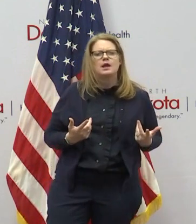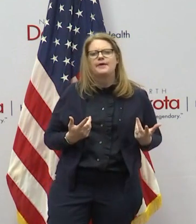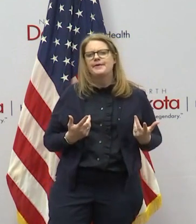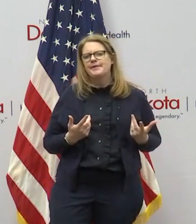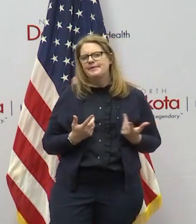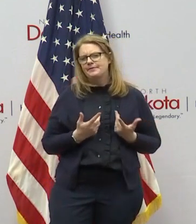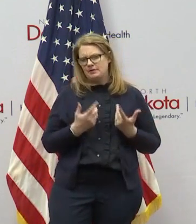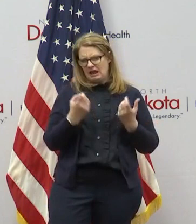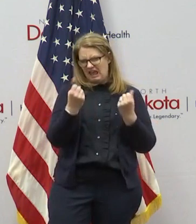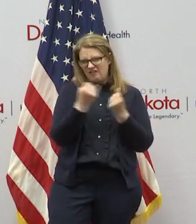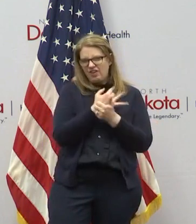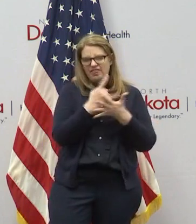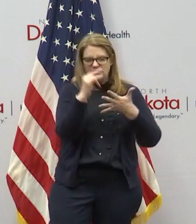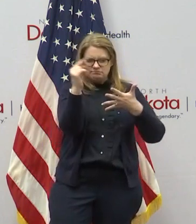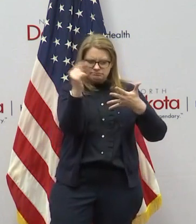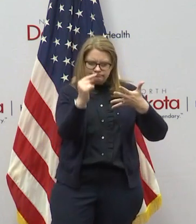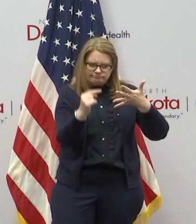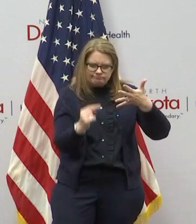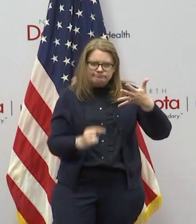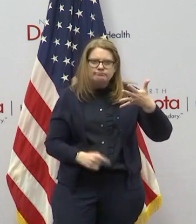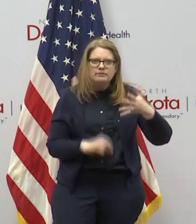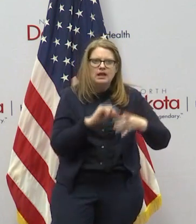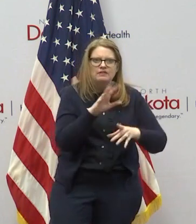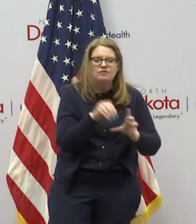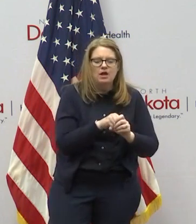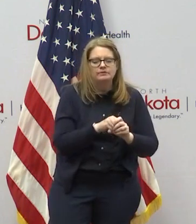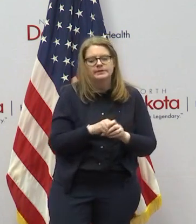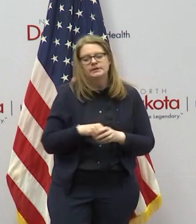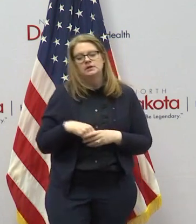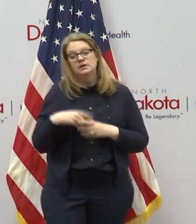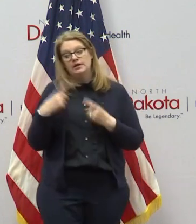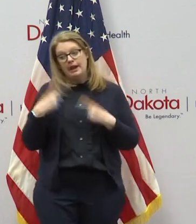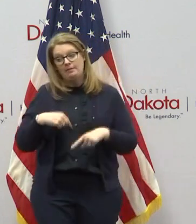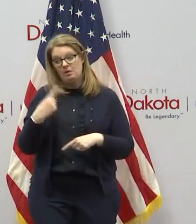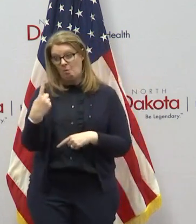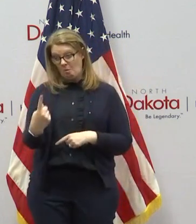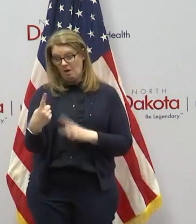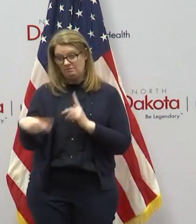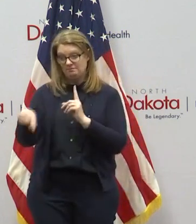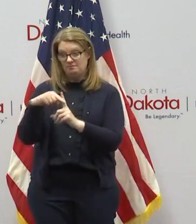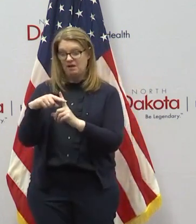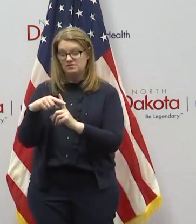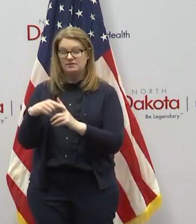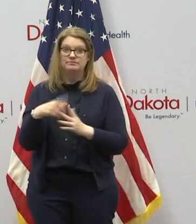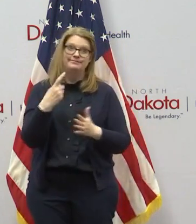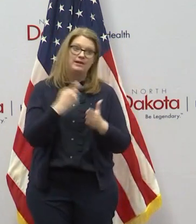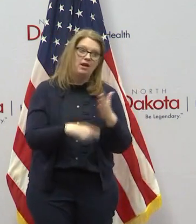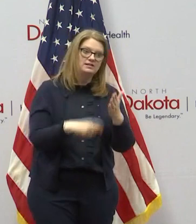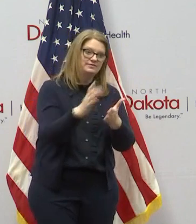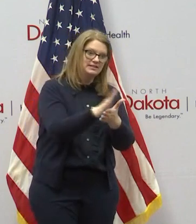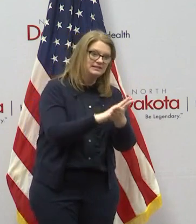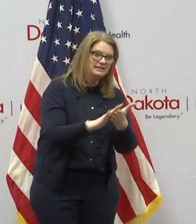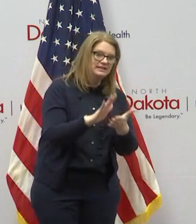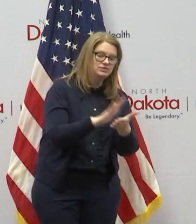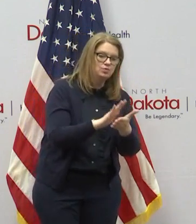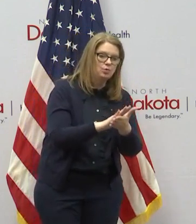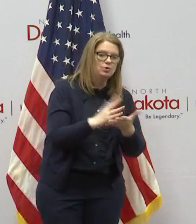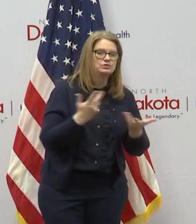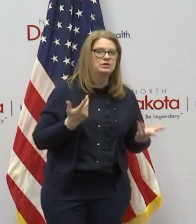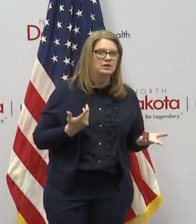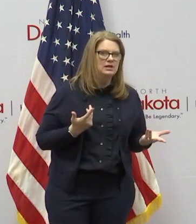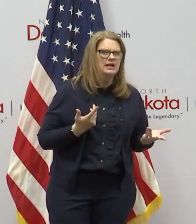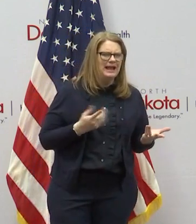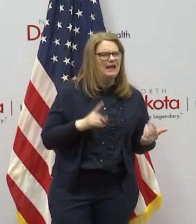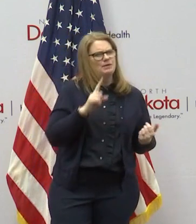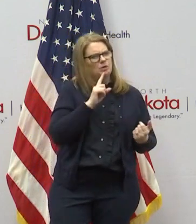would take, and then what you would have to do if you had a positive case, and the cost of disinfecting schools. It was a fantastic